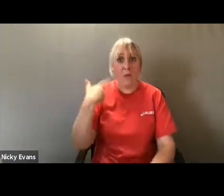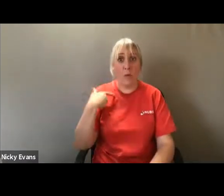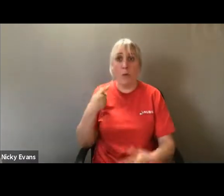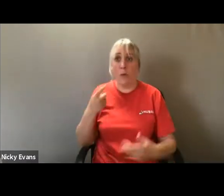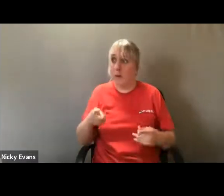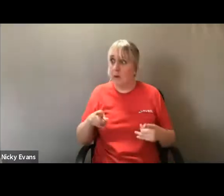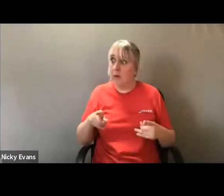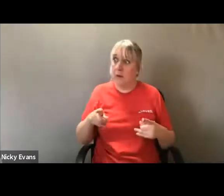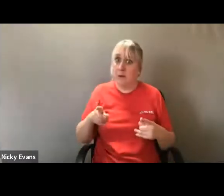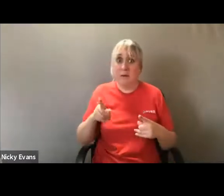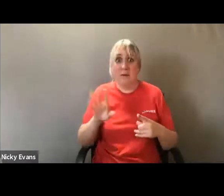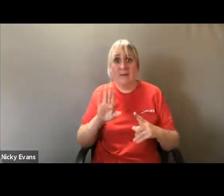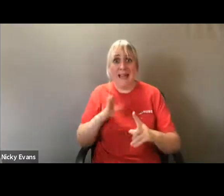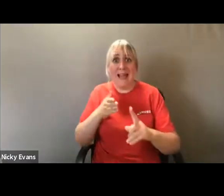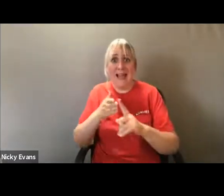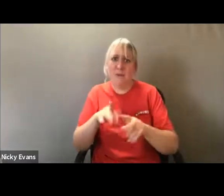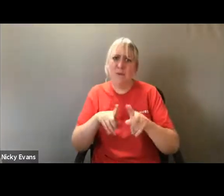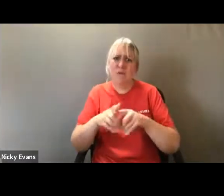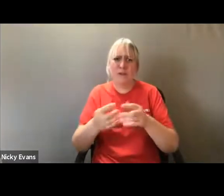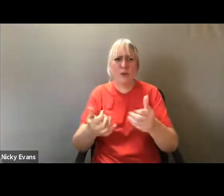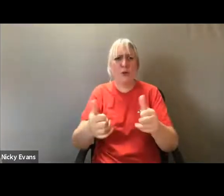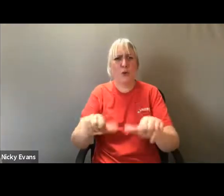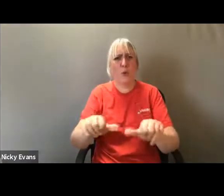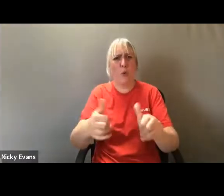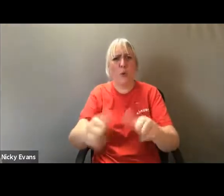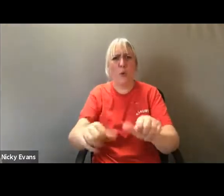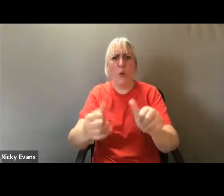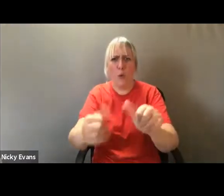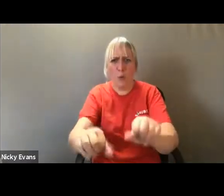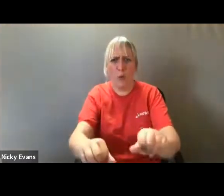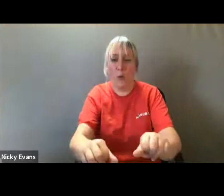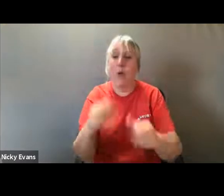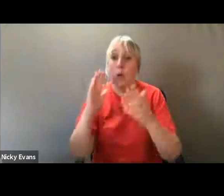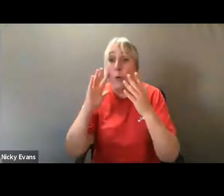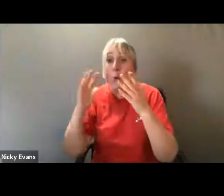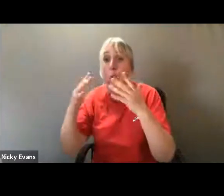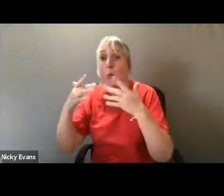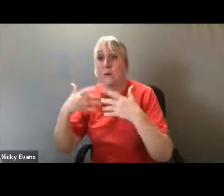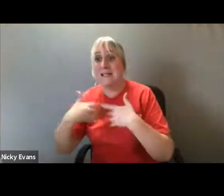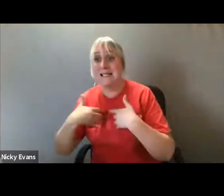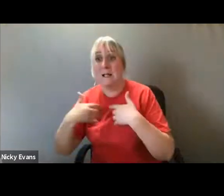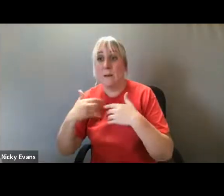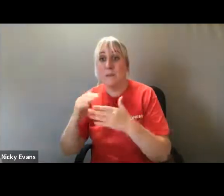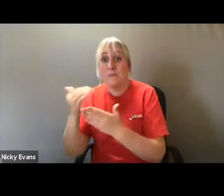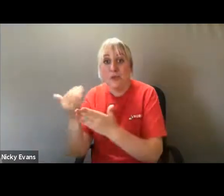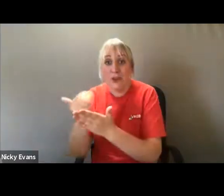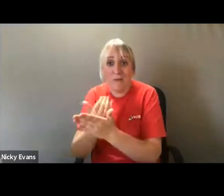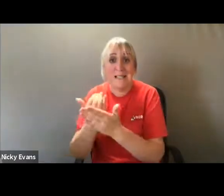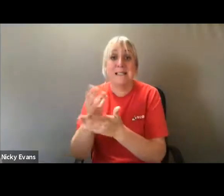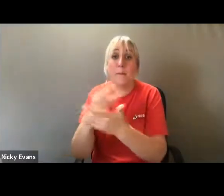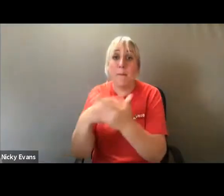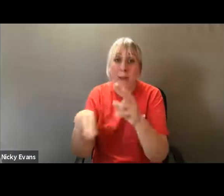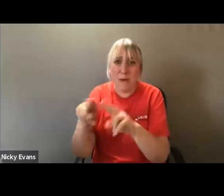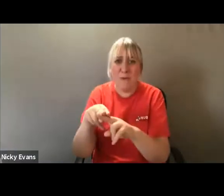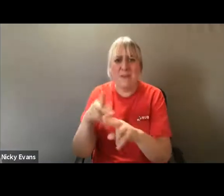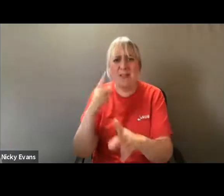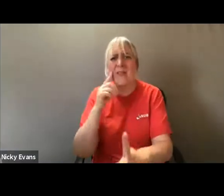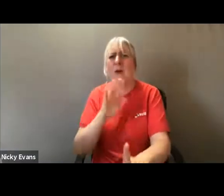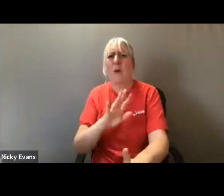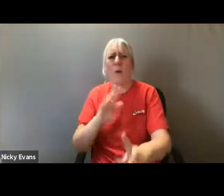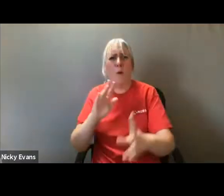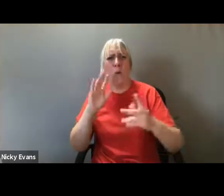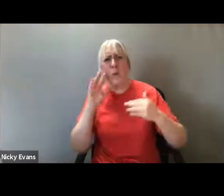the unifying consensus among autism charities, among parents of autistic people, was that autism is